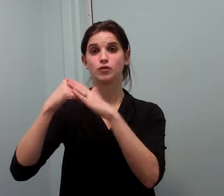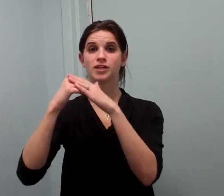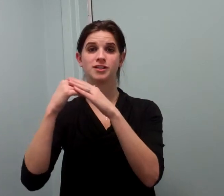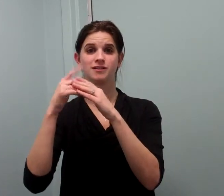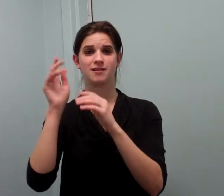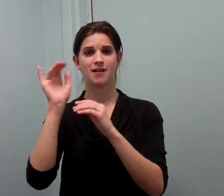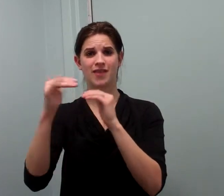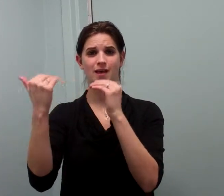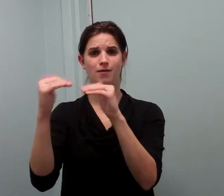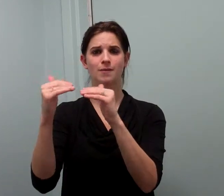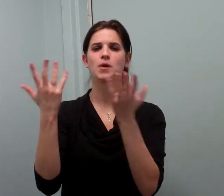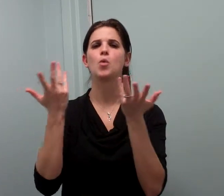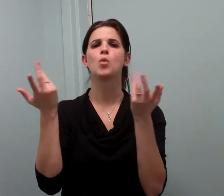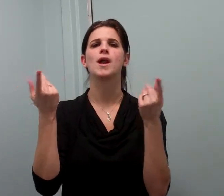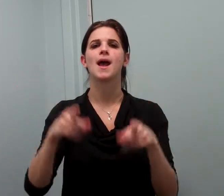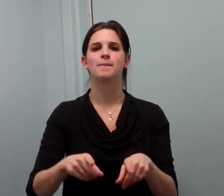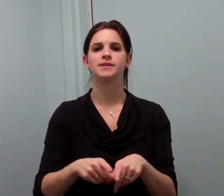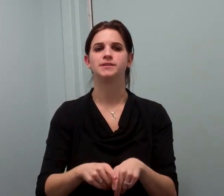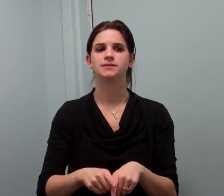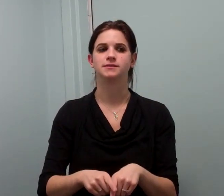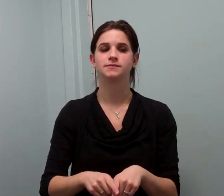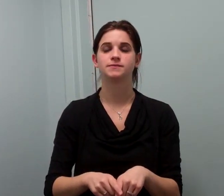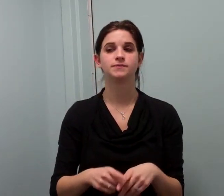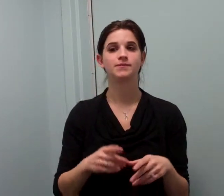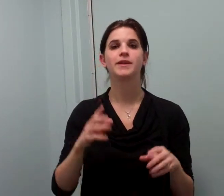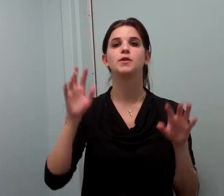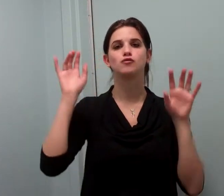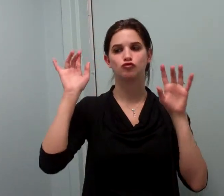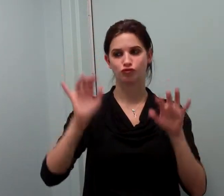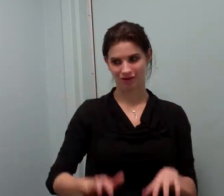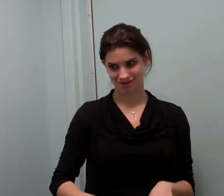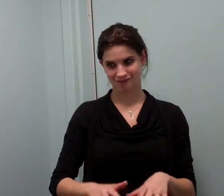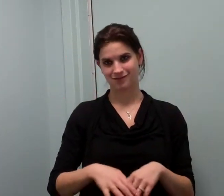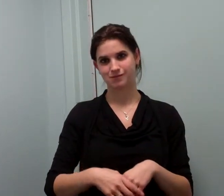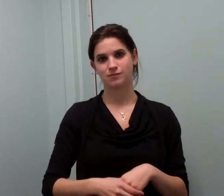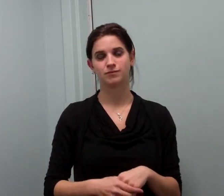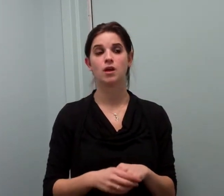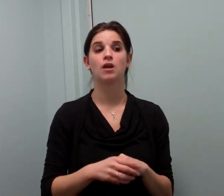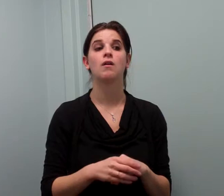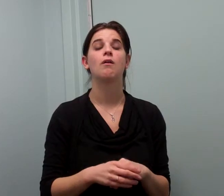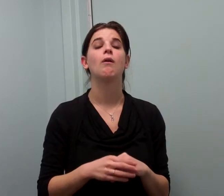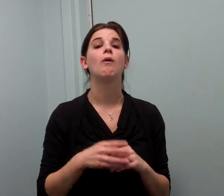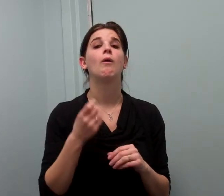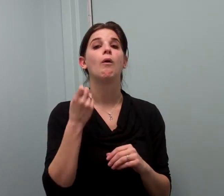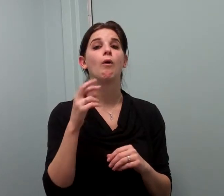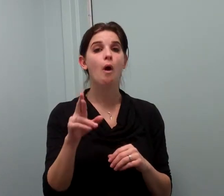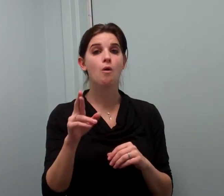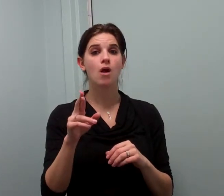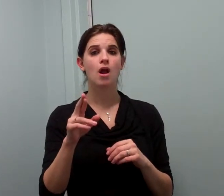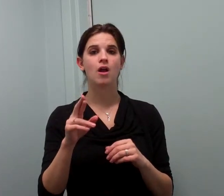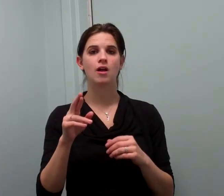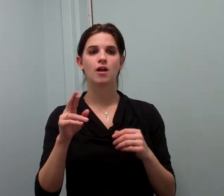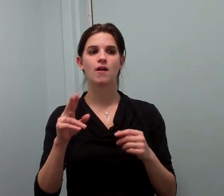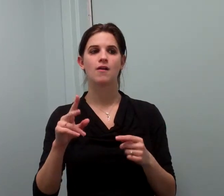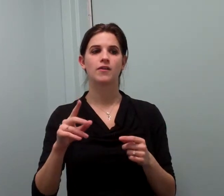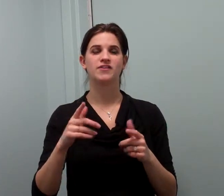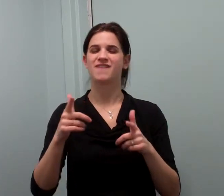Yep, it rains. Or you get a rapid temperature change, and suddenly